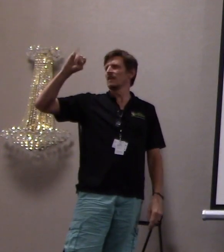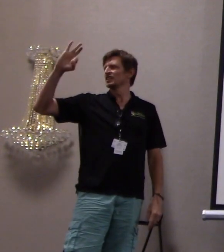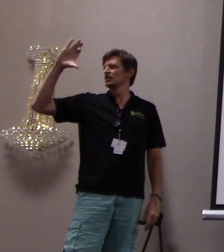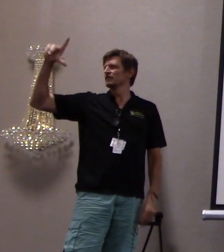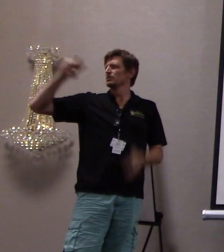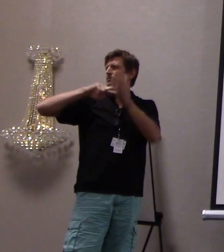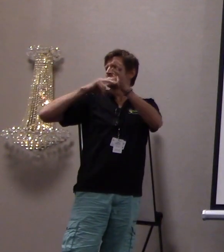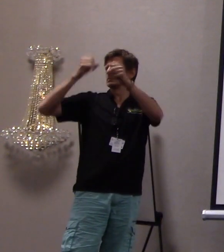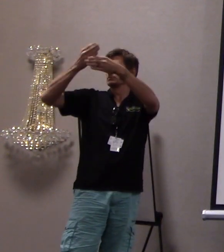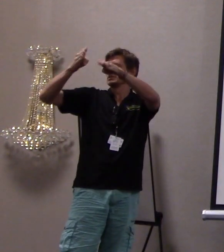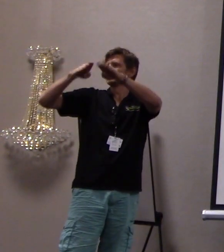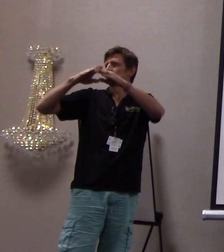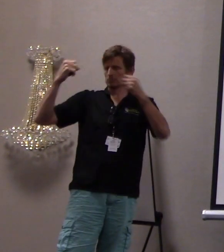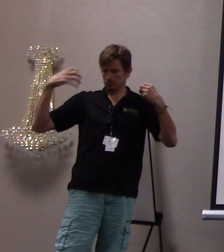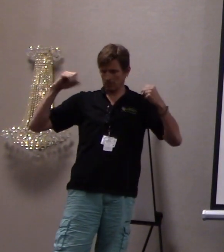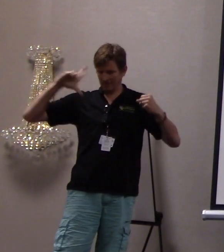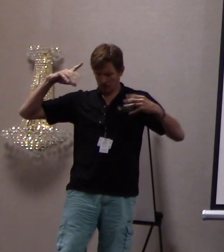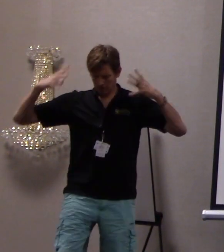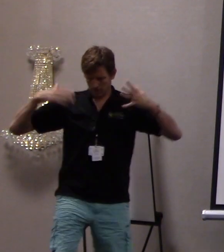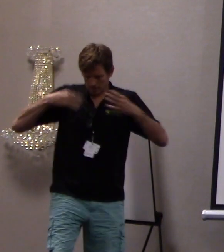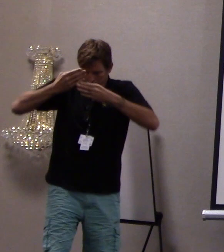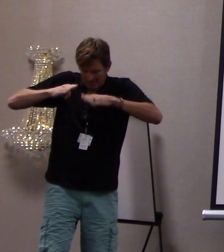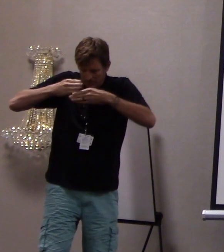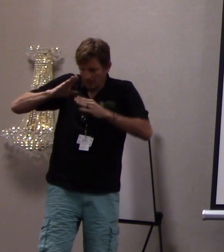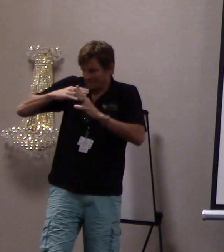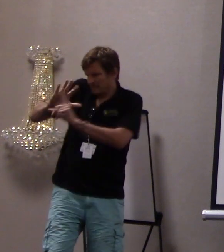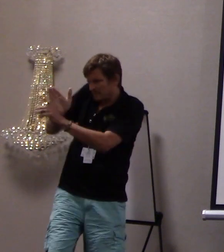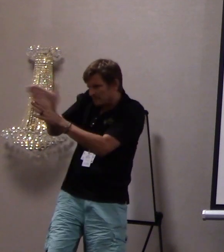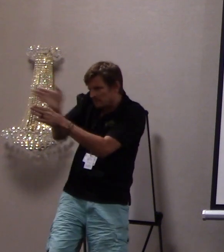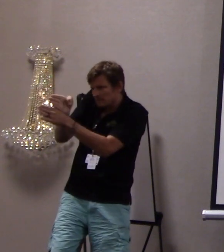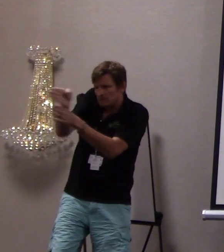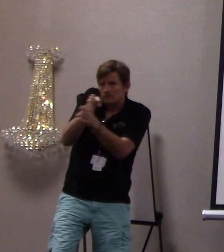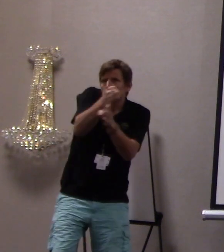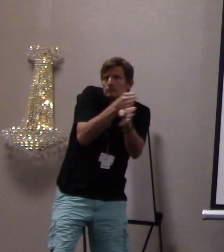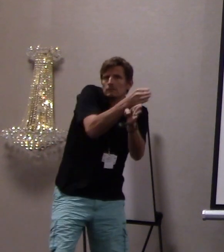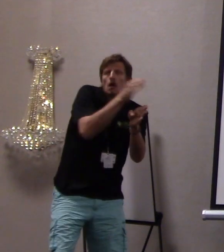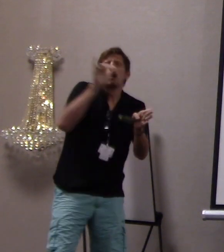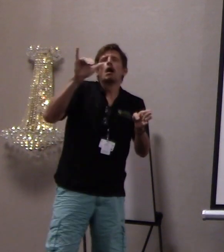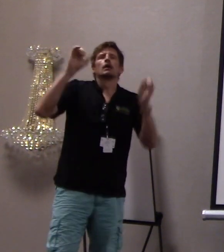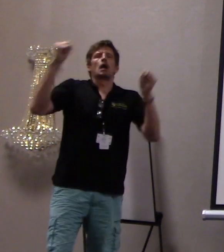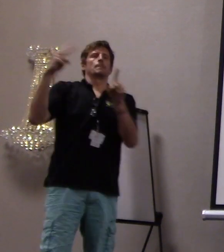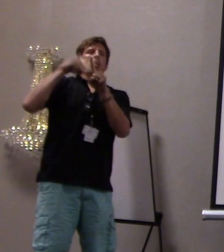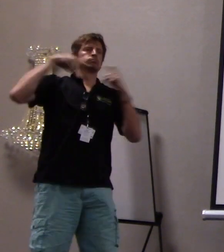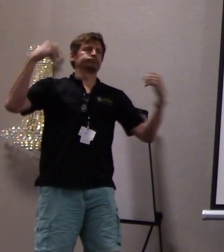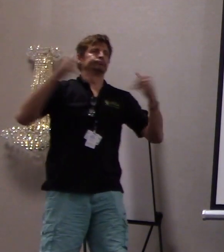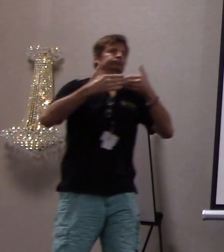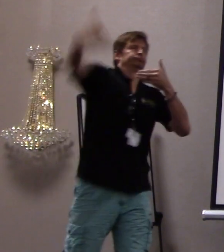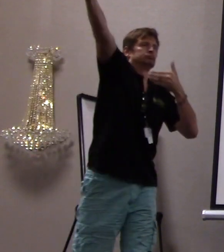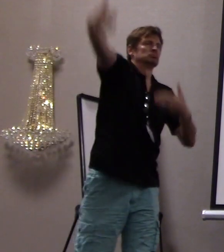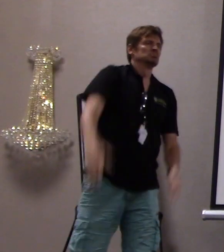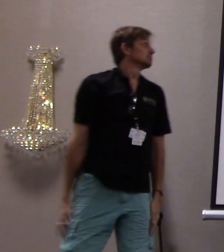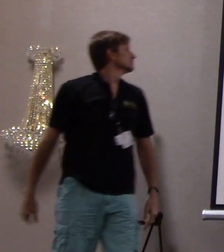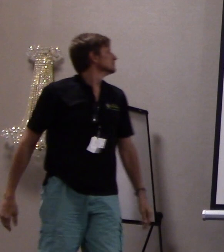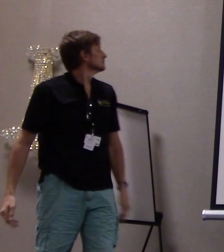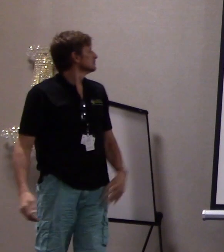Understanding the 8 types of classifiers, meaning splitting them, which is classifier, and which field it goes to, and which direction that